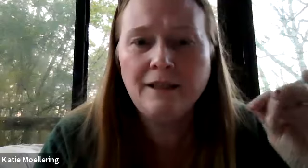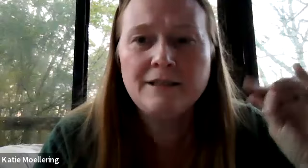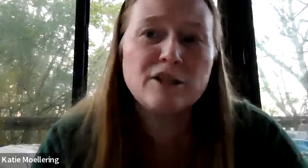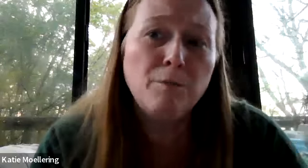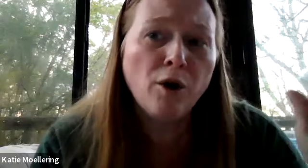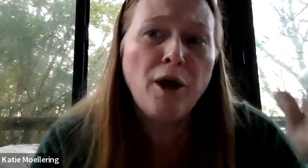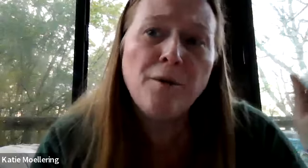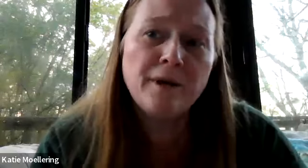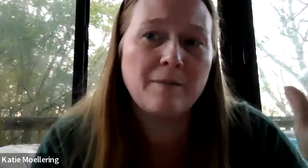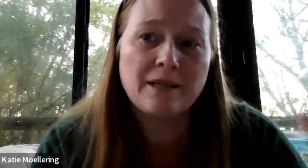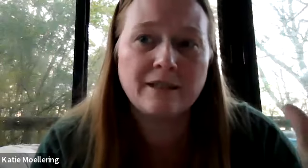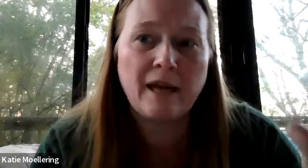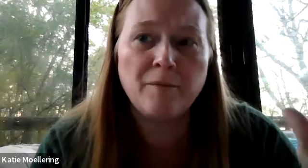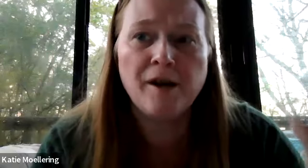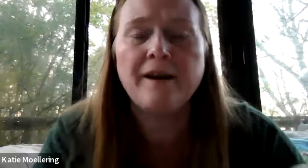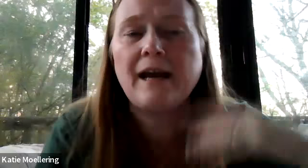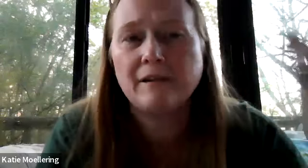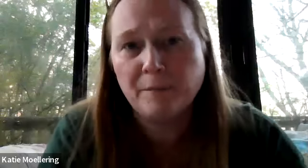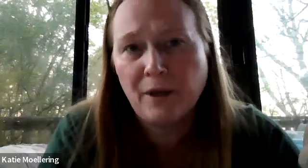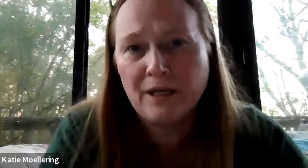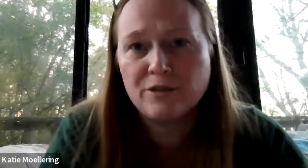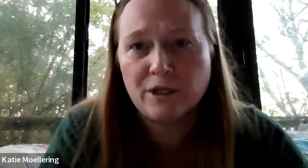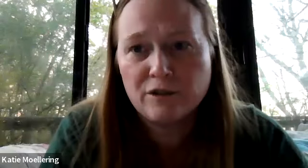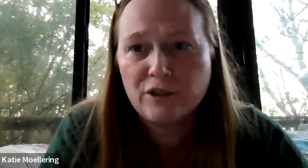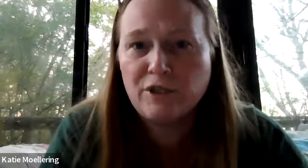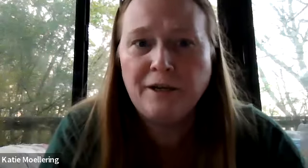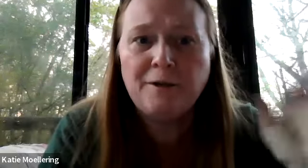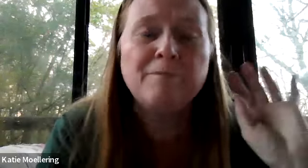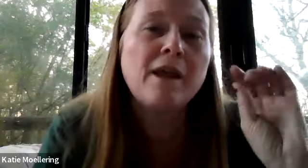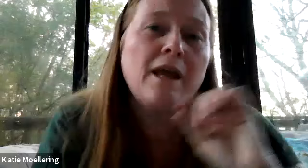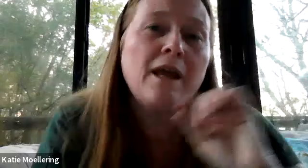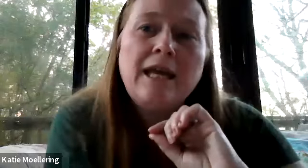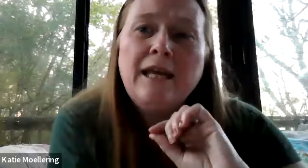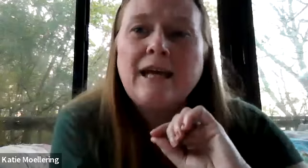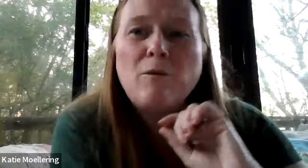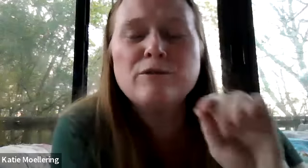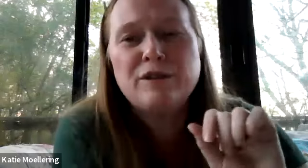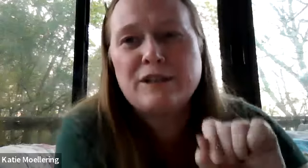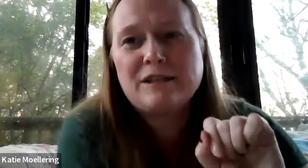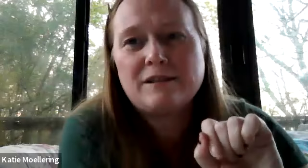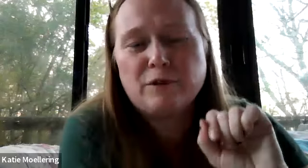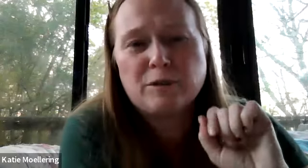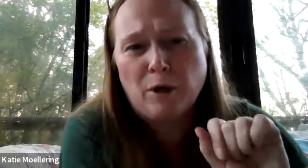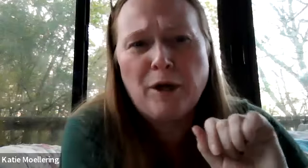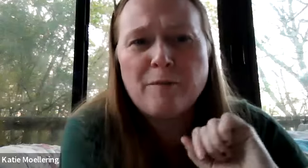And then tomorrow, when I get back to the library, I'll upload it to our YouTube channel. And I won't do this for tomorrow